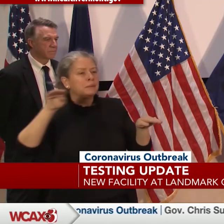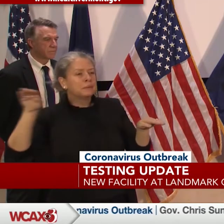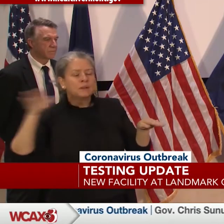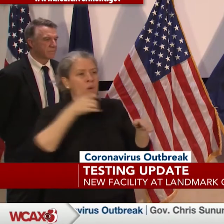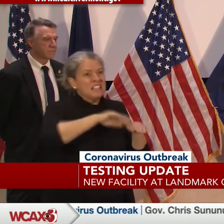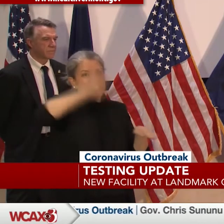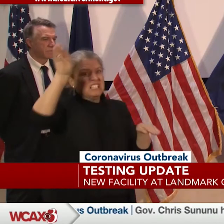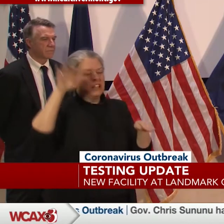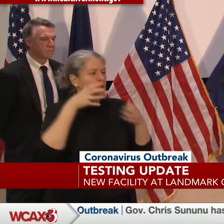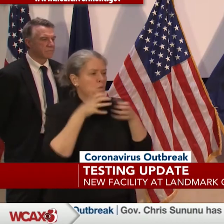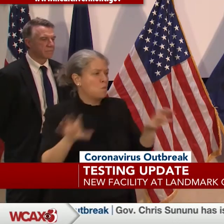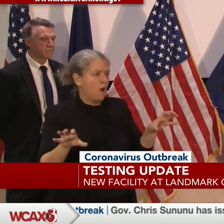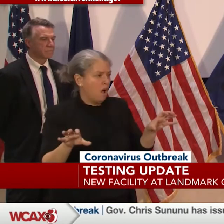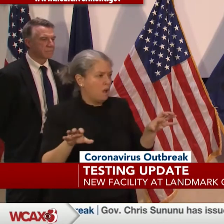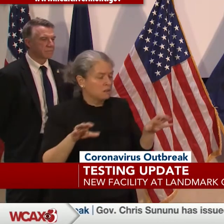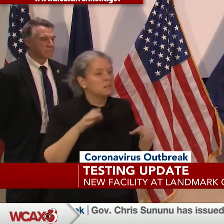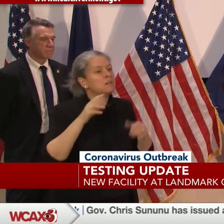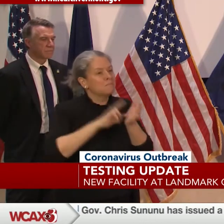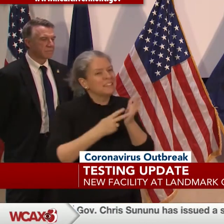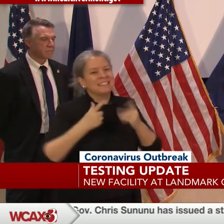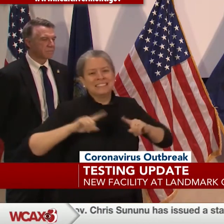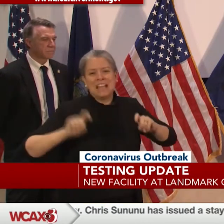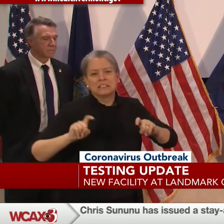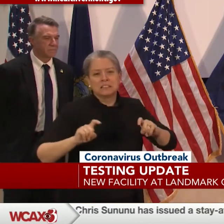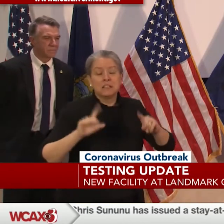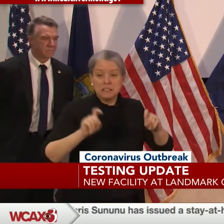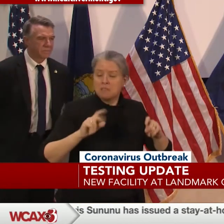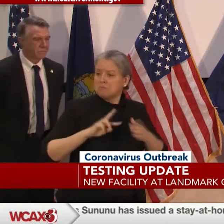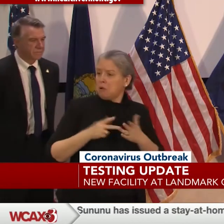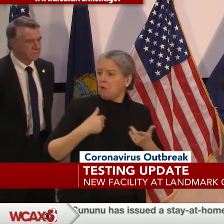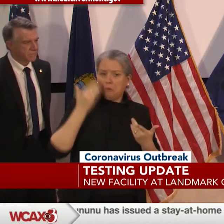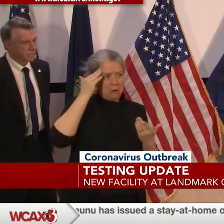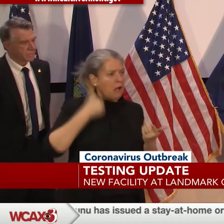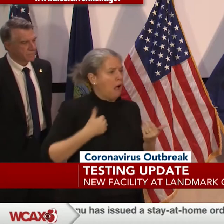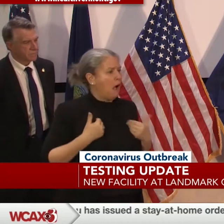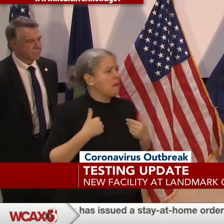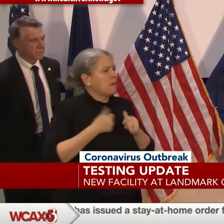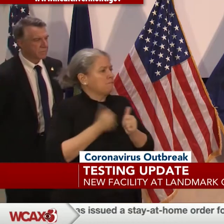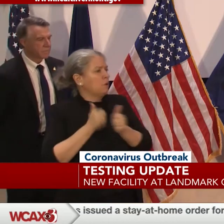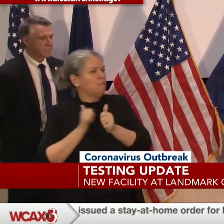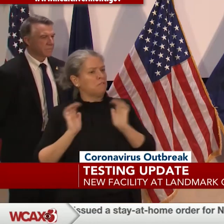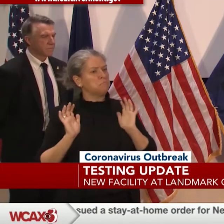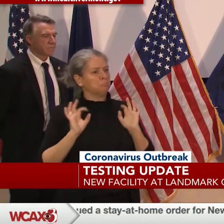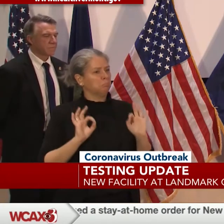I want to stress again, though, that you can't just show up and be tested.